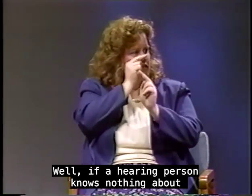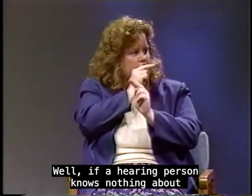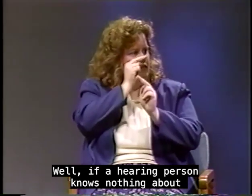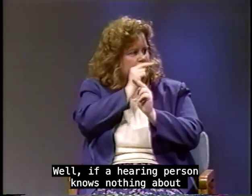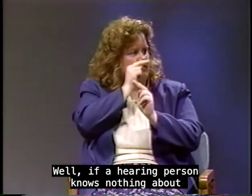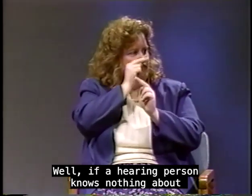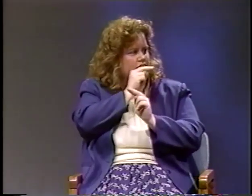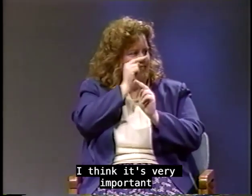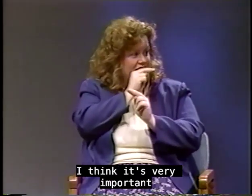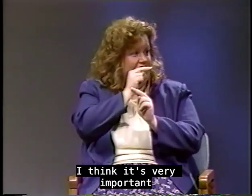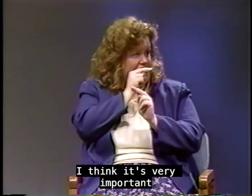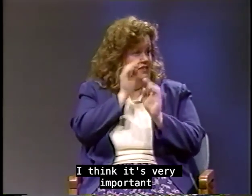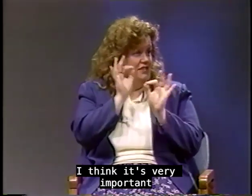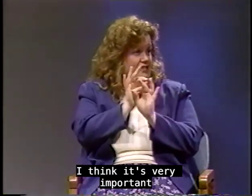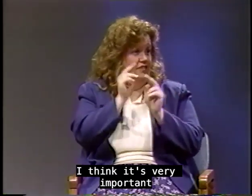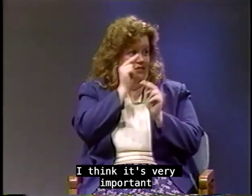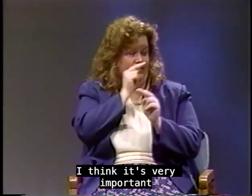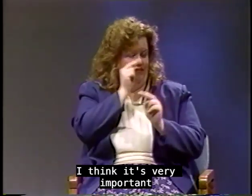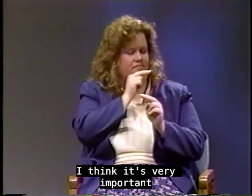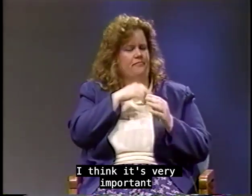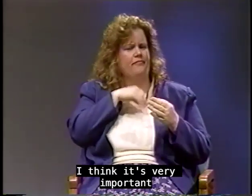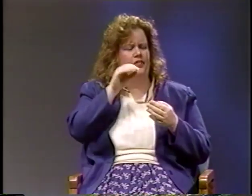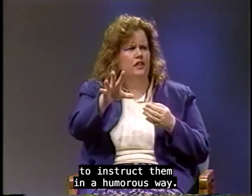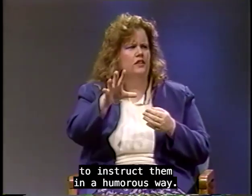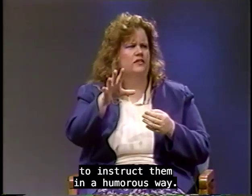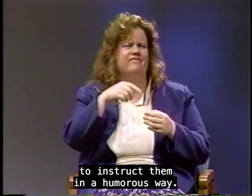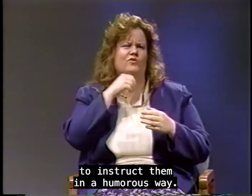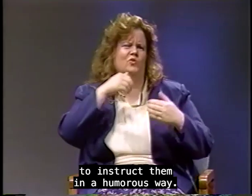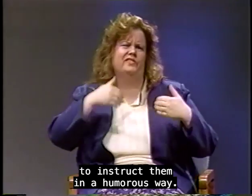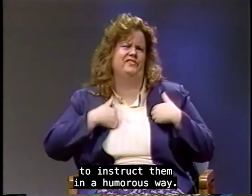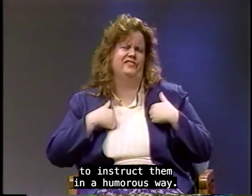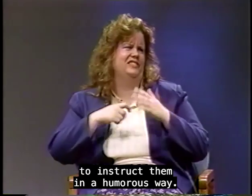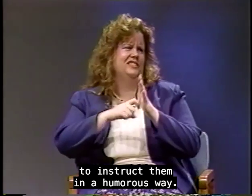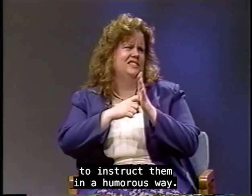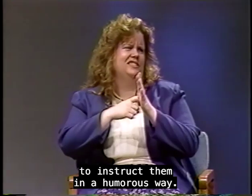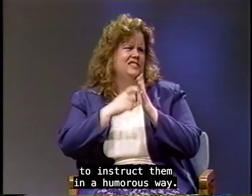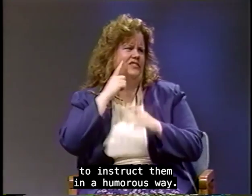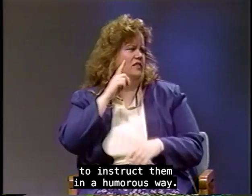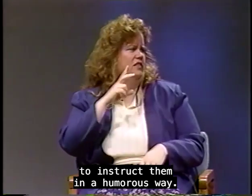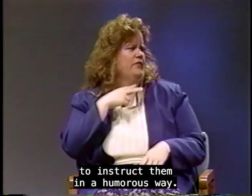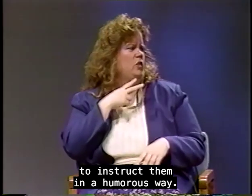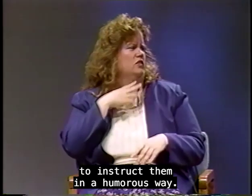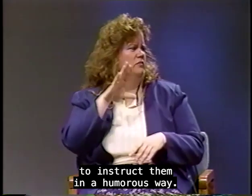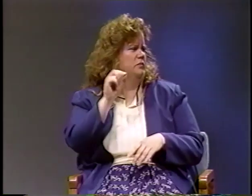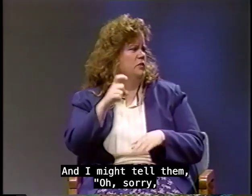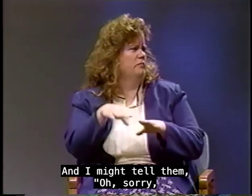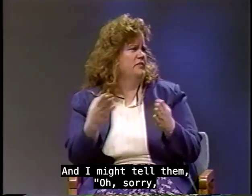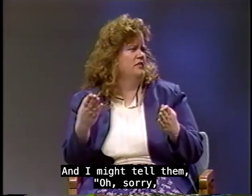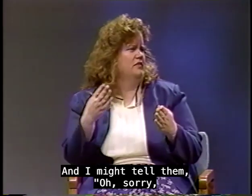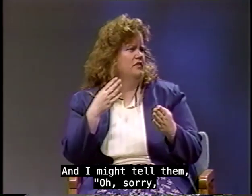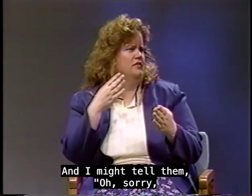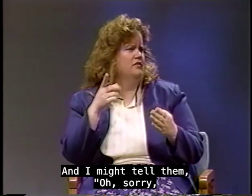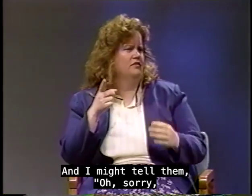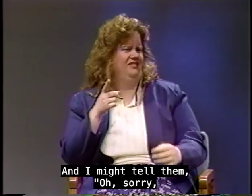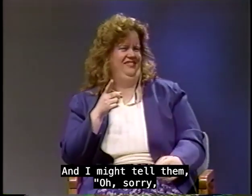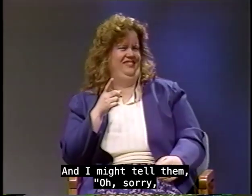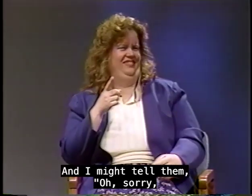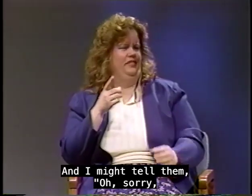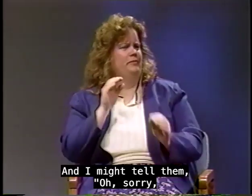deafness, I think it's very important to instruct them in a humorous way. And I might tell them, oh,